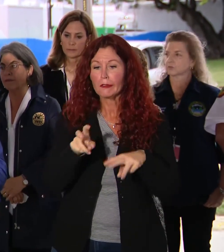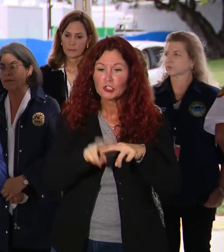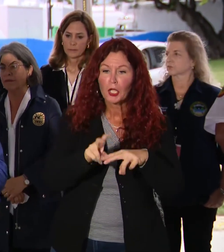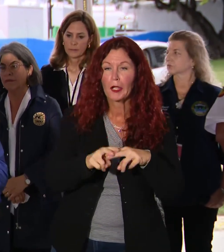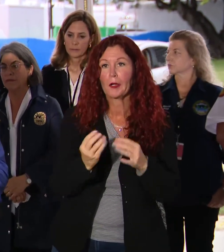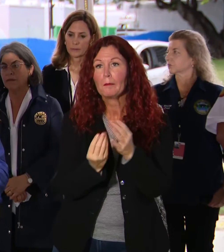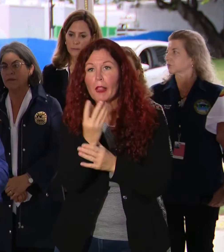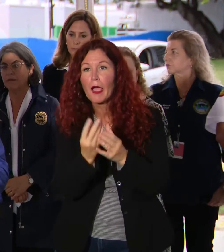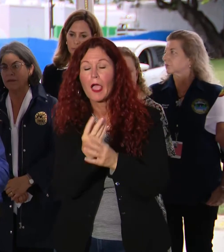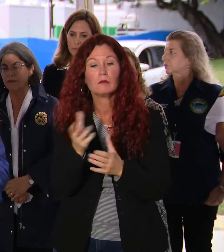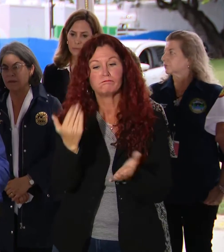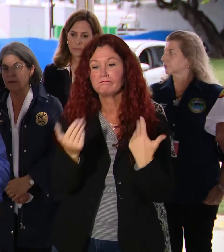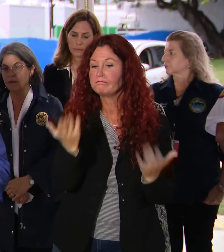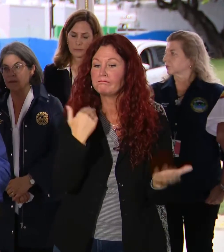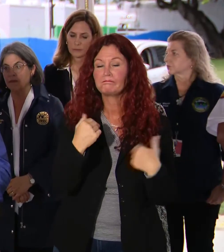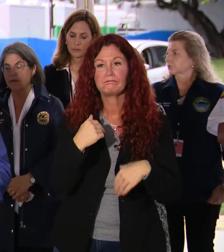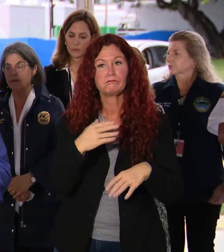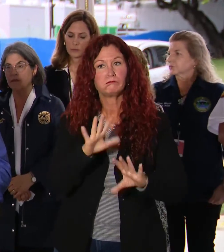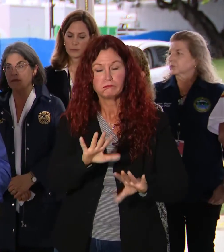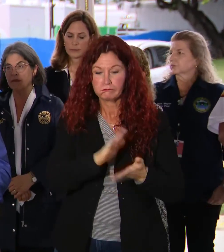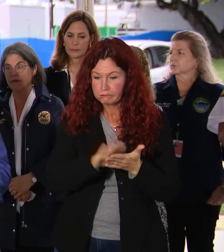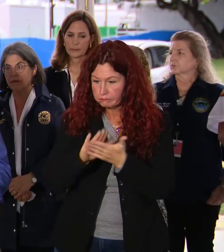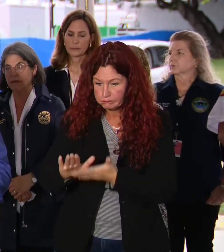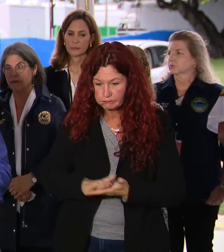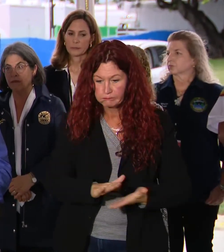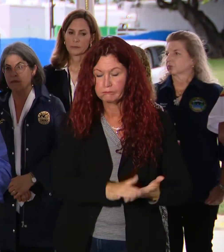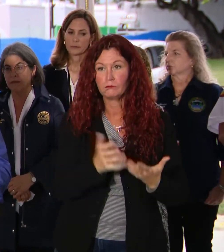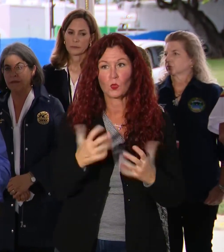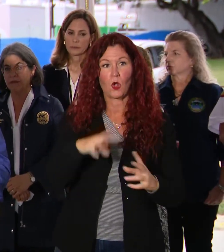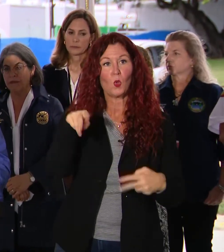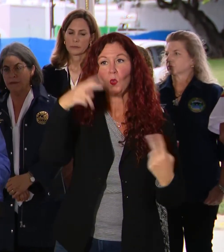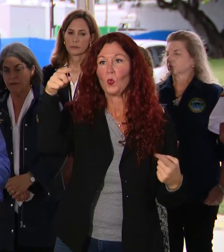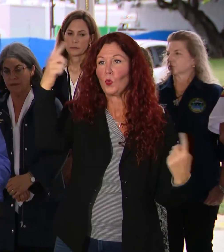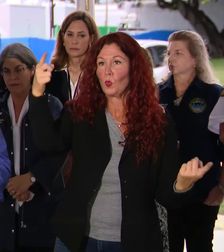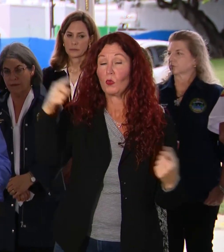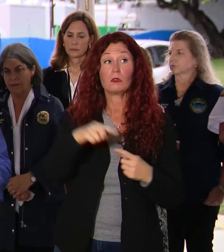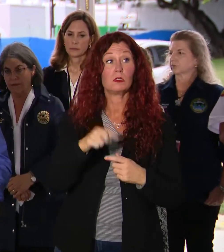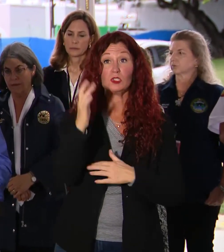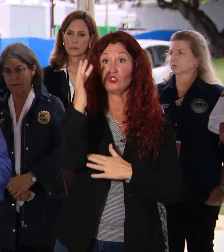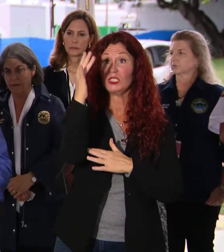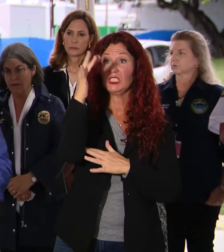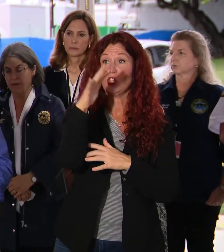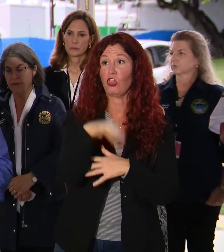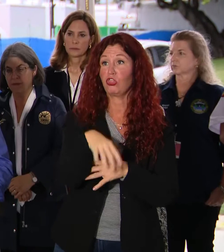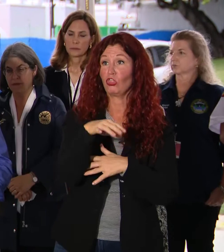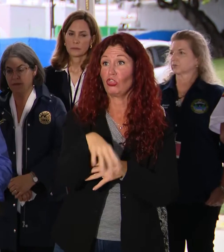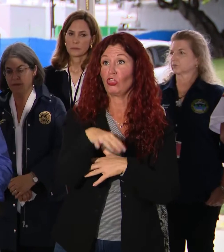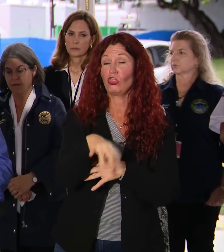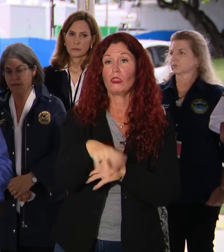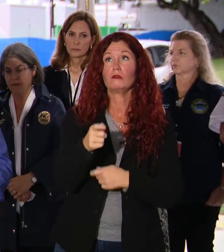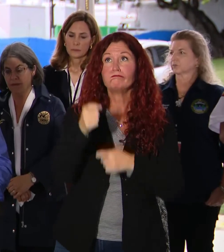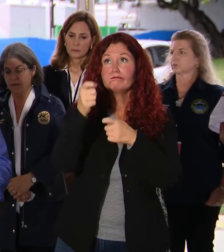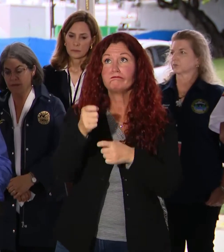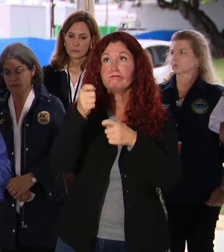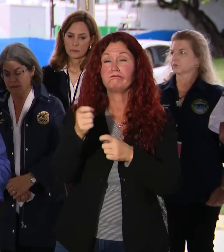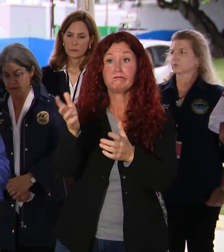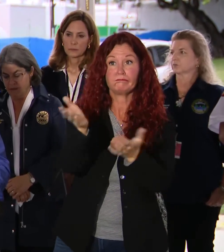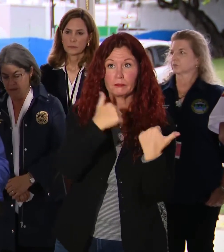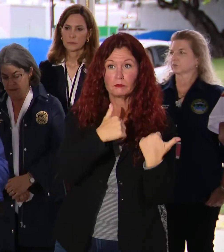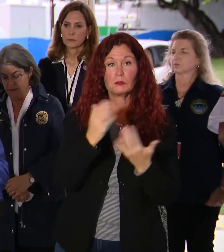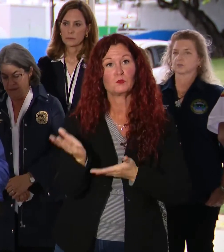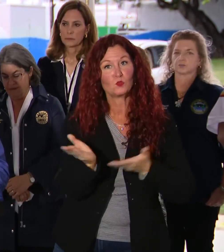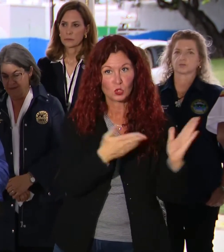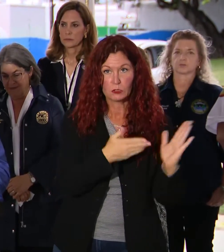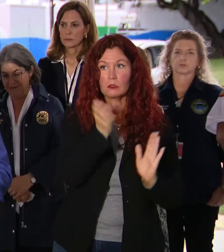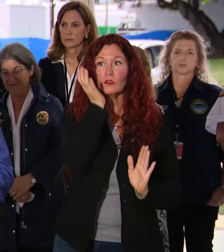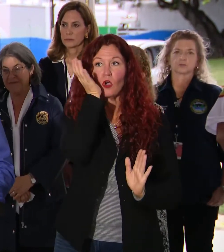trimmings should be taken to local trash recyclers. Find out if you live in an evacuation zone. Know your zone. Know your